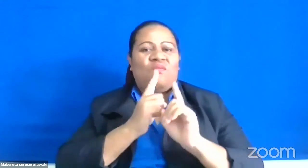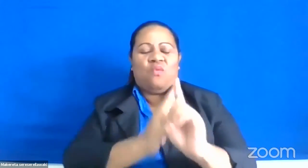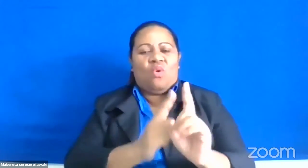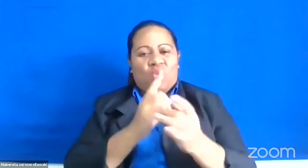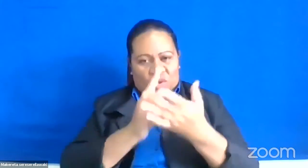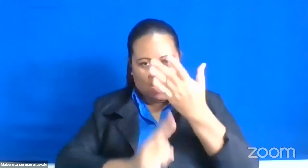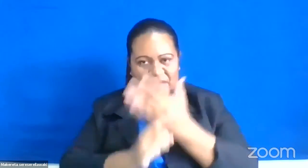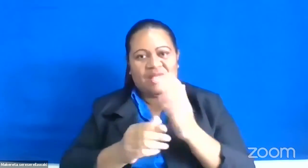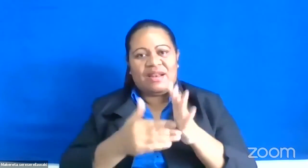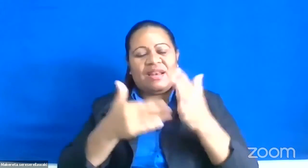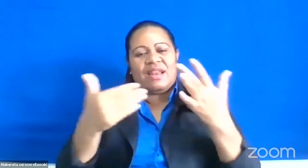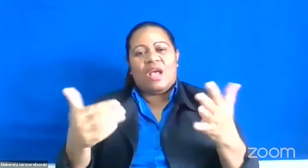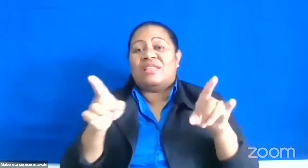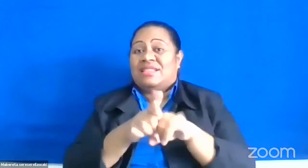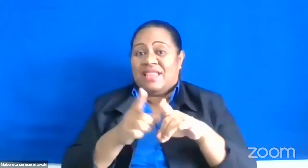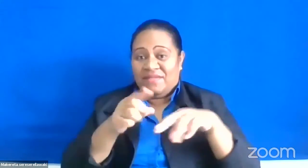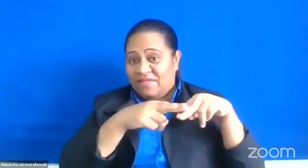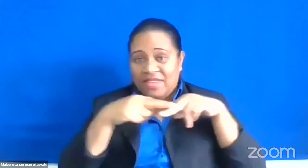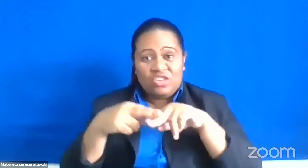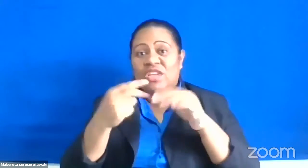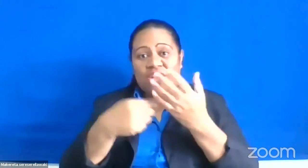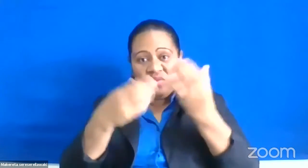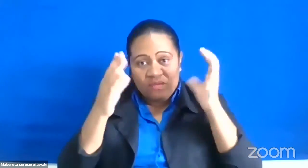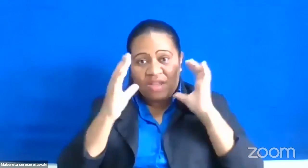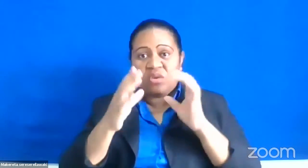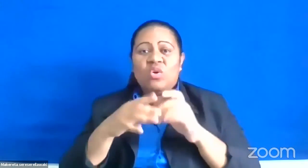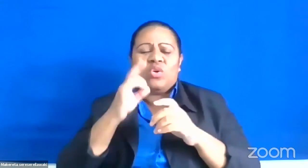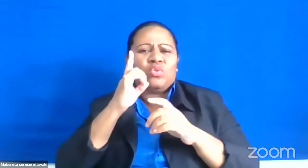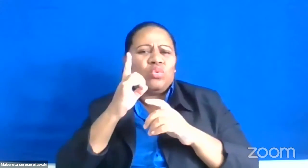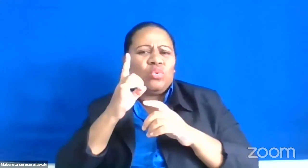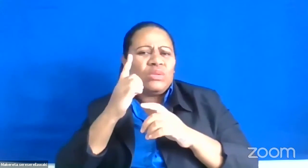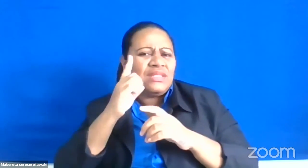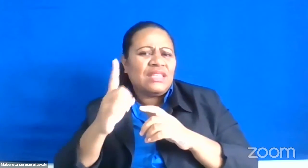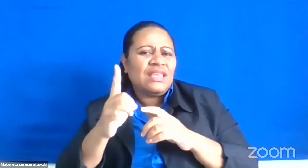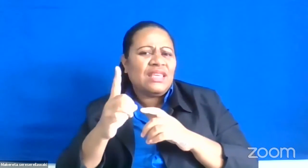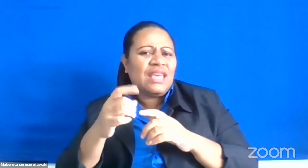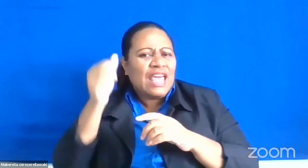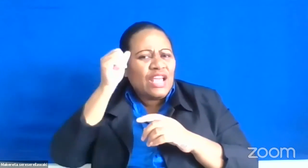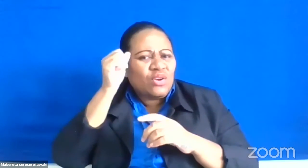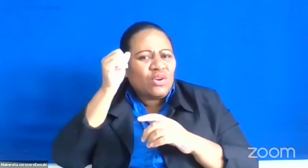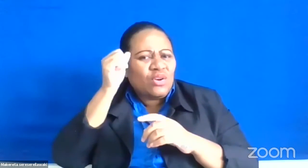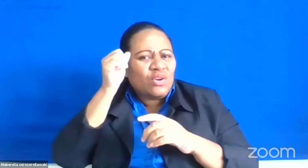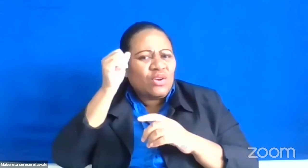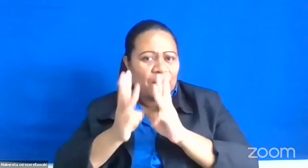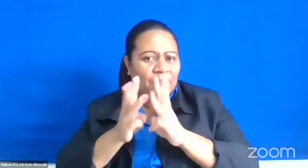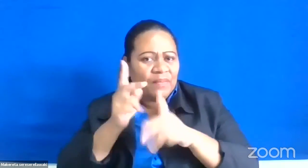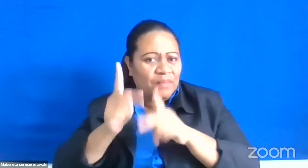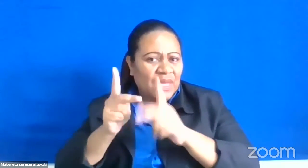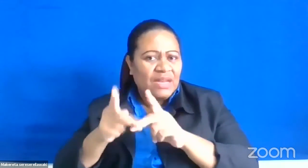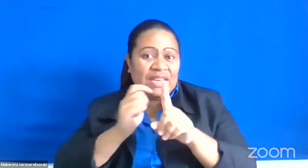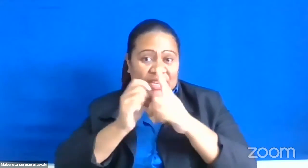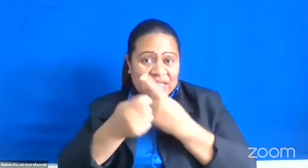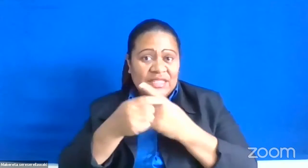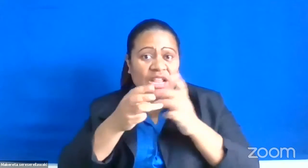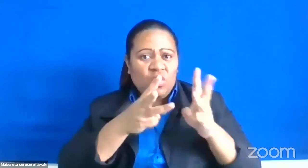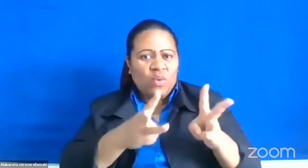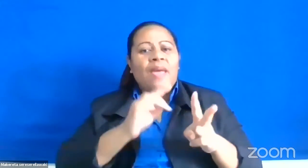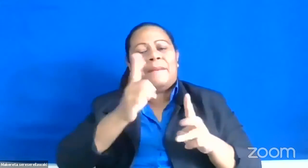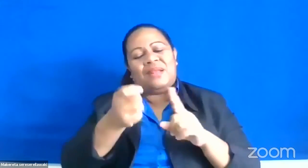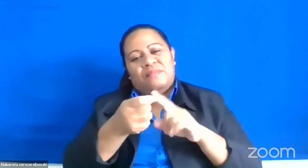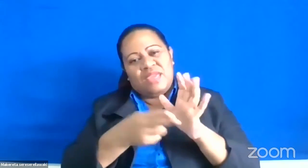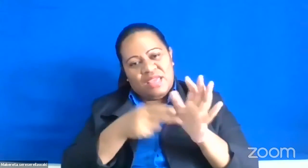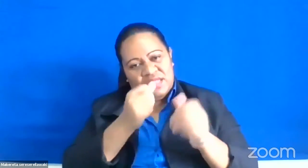challenge that uh we're having here in the area that we were uh that i was sharing with you about